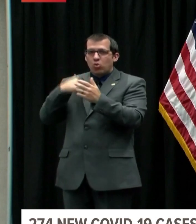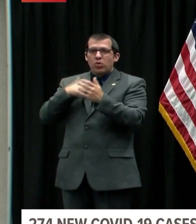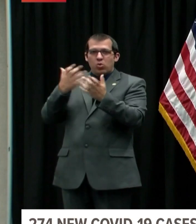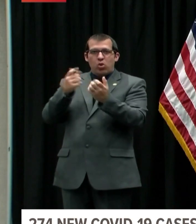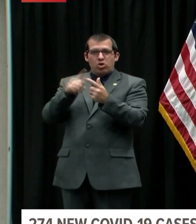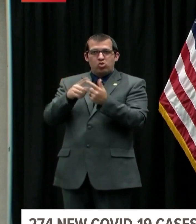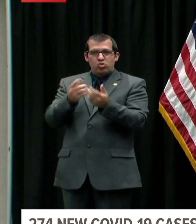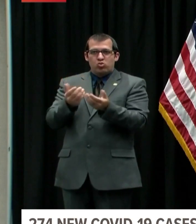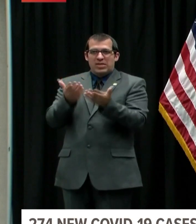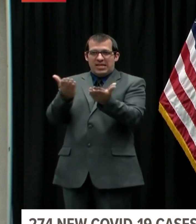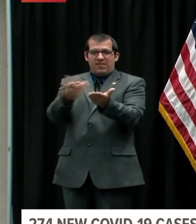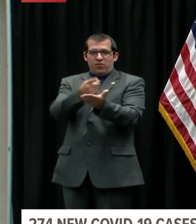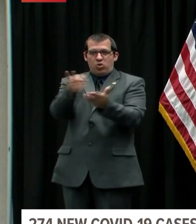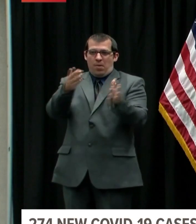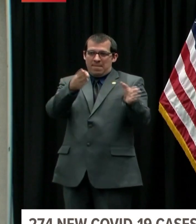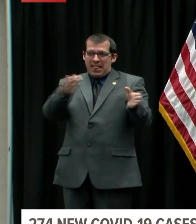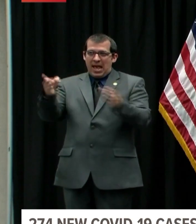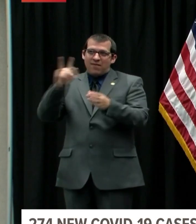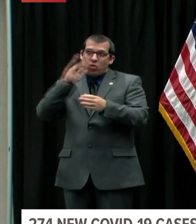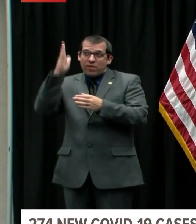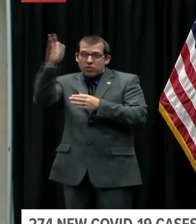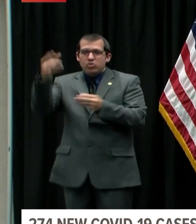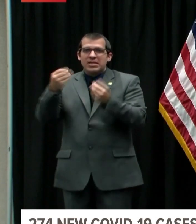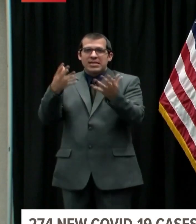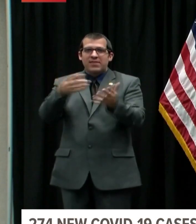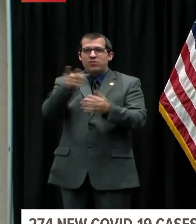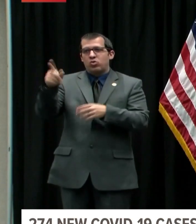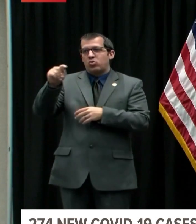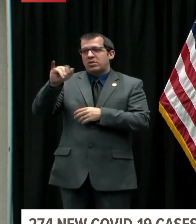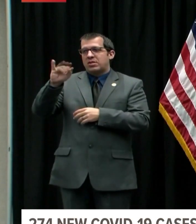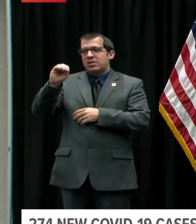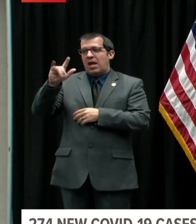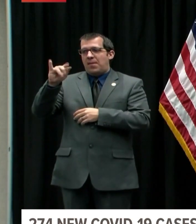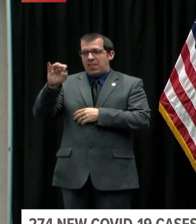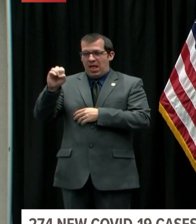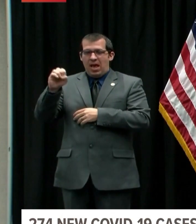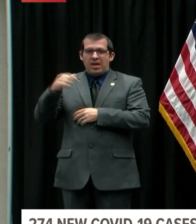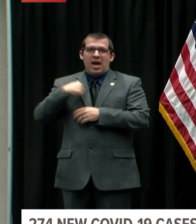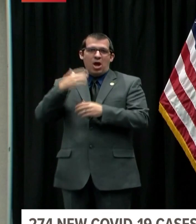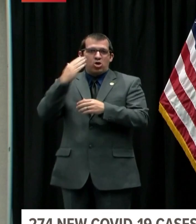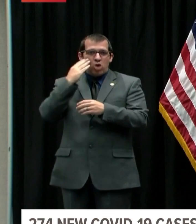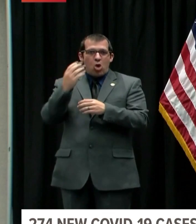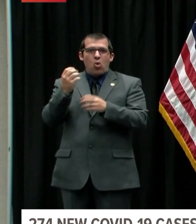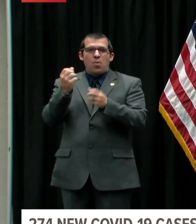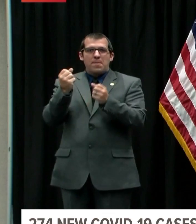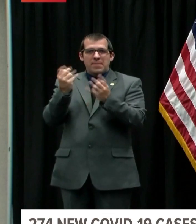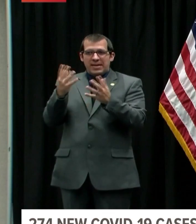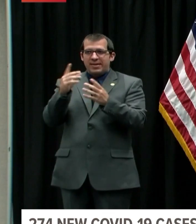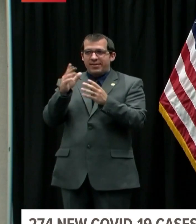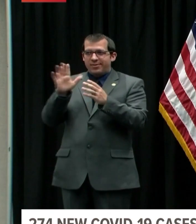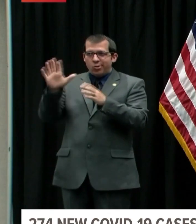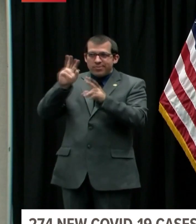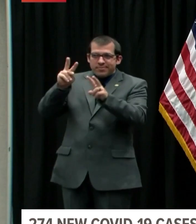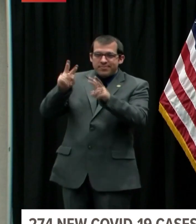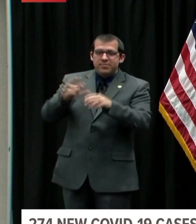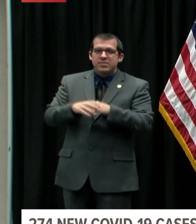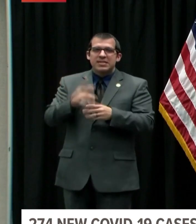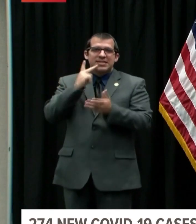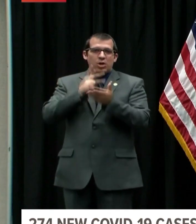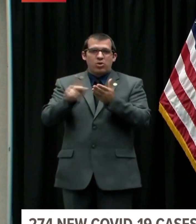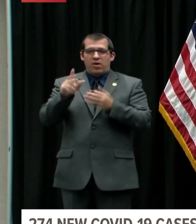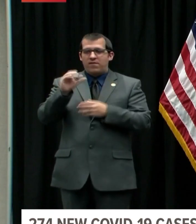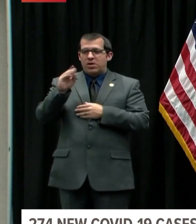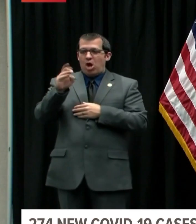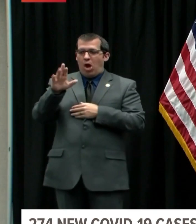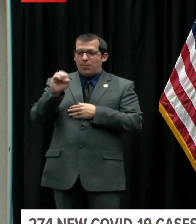the future and give you a timeline, because I know that's a great hope of many Arkansans. Secretary Mike Preston is here, Secretary of Commerce, and I want